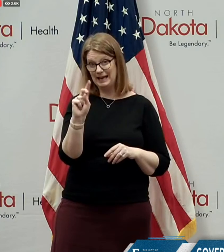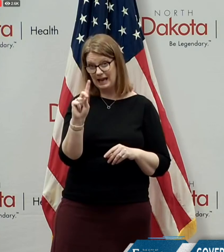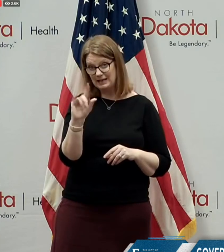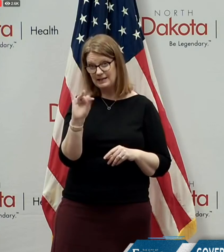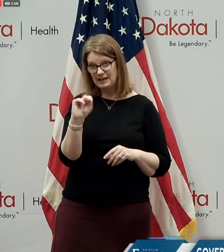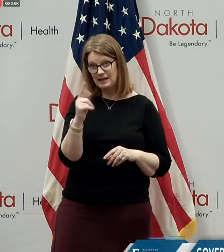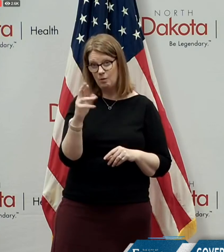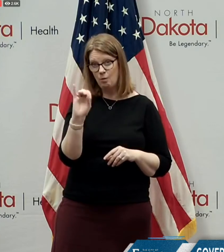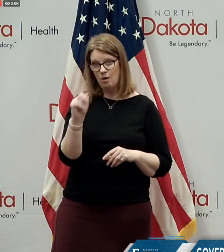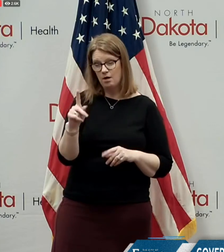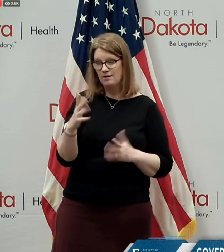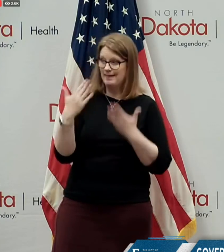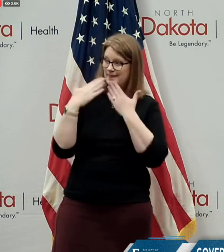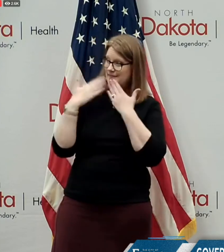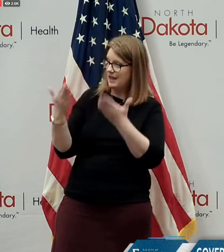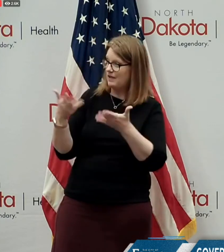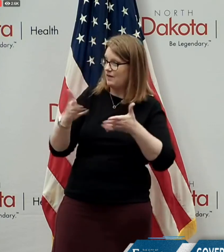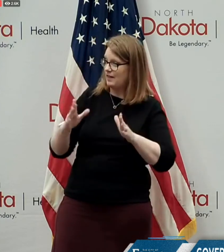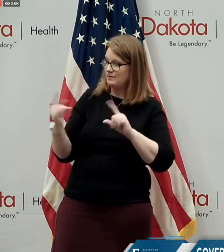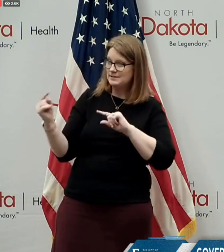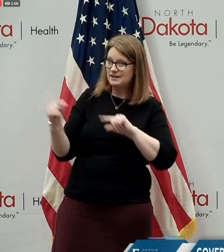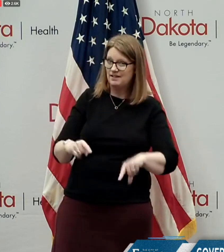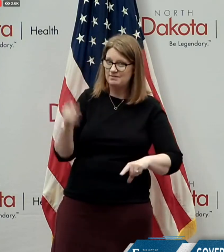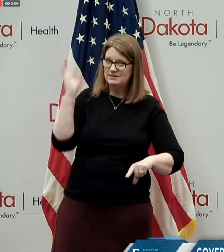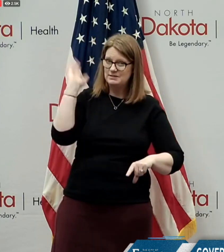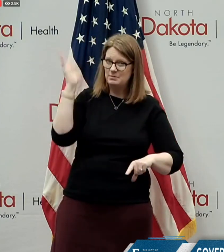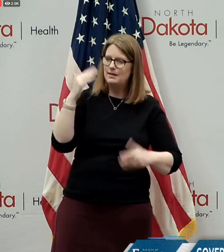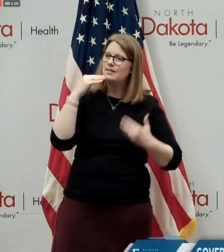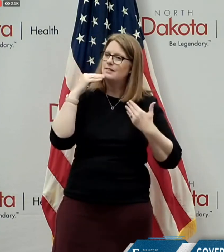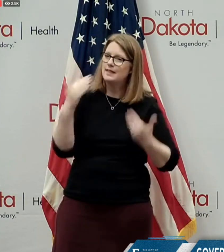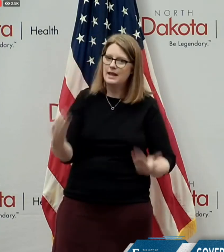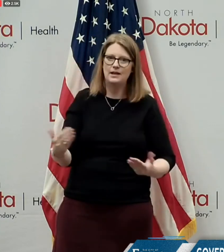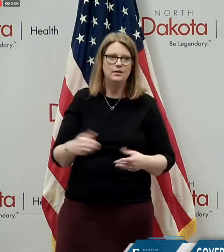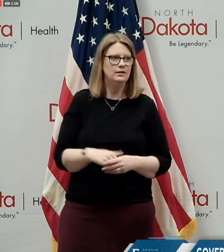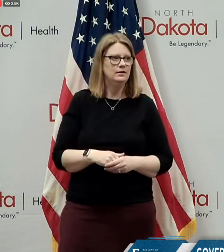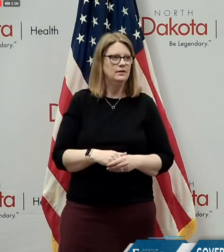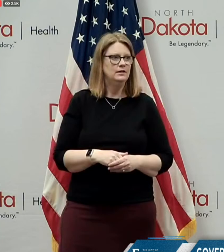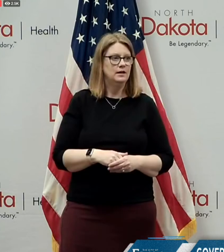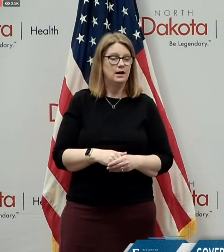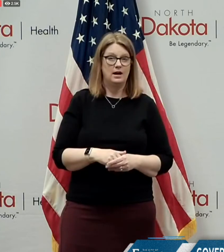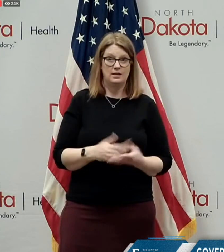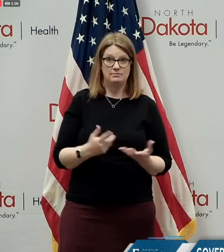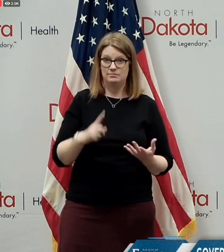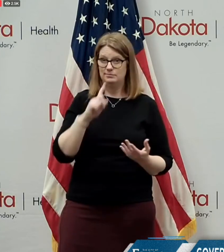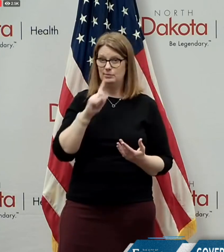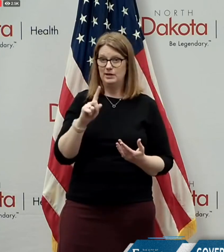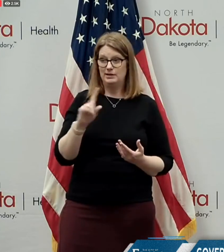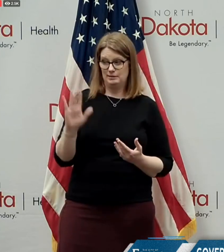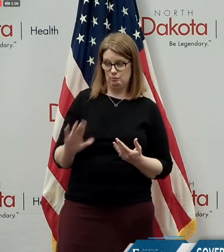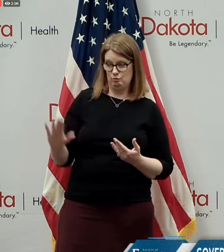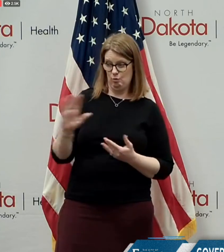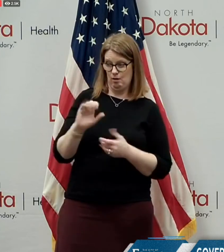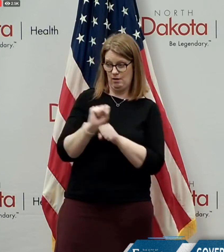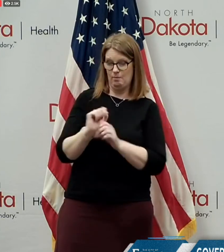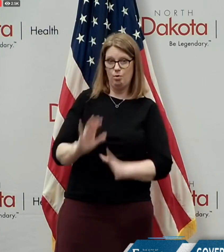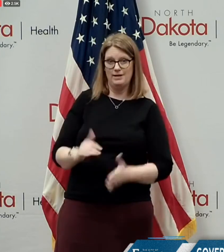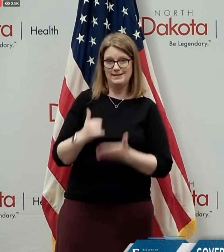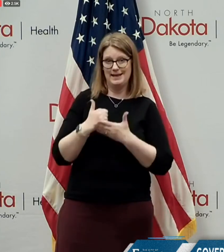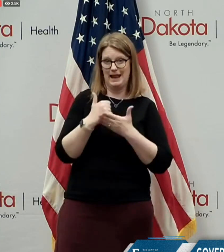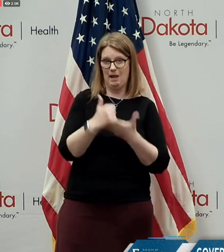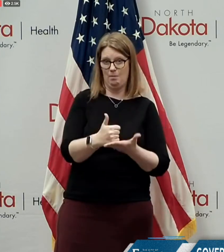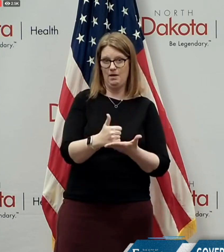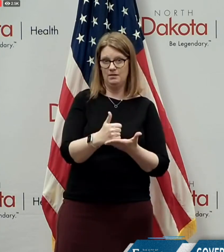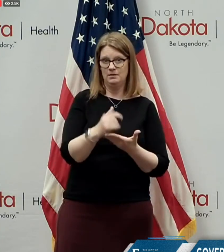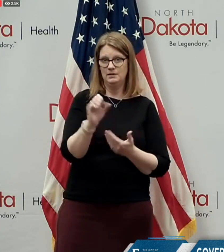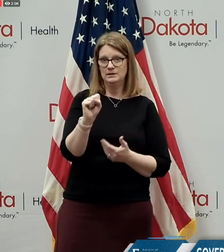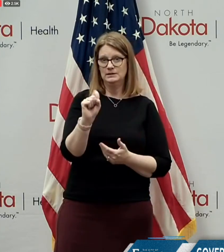today, but also thank you and all your employees that are helping Standing Rock in a good way,